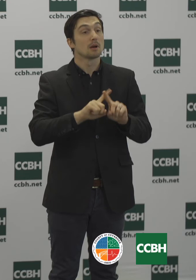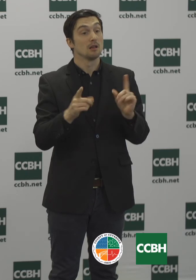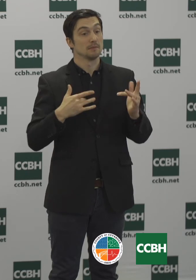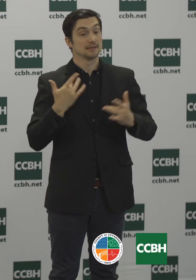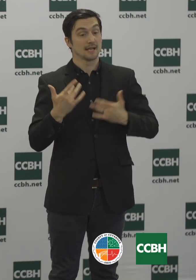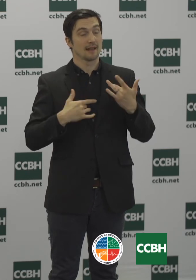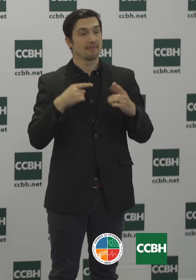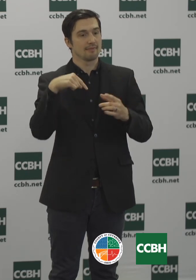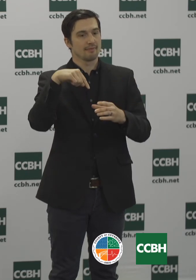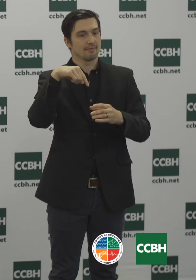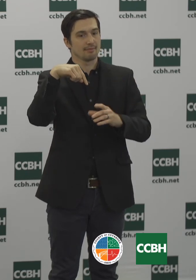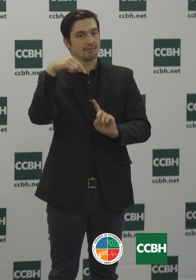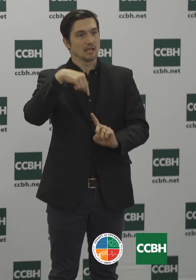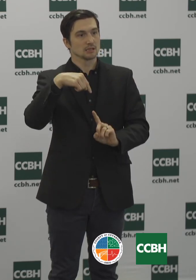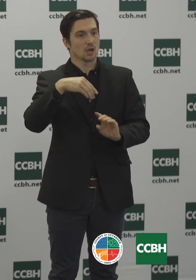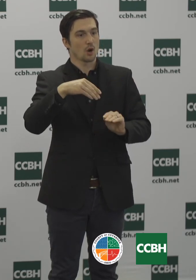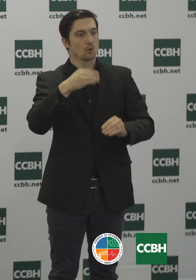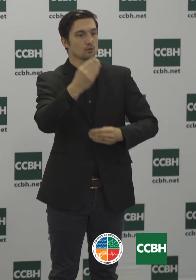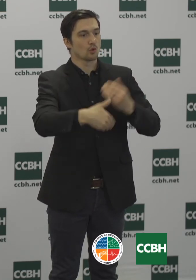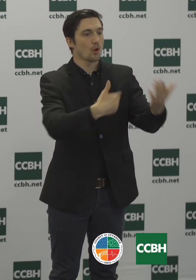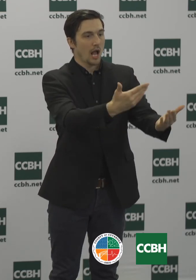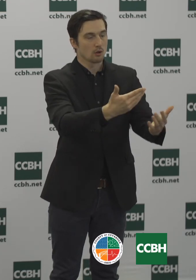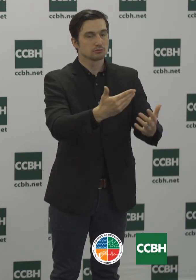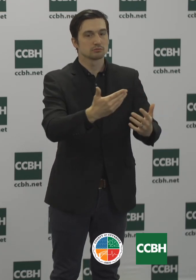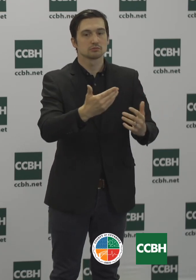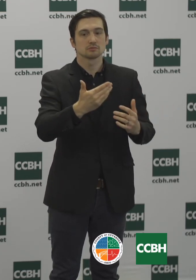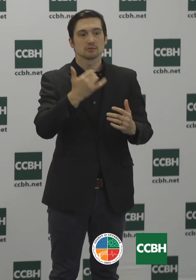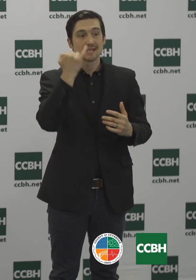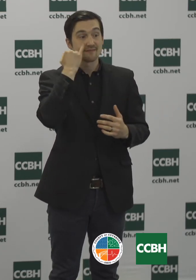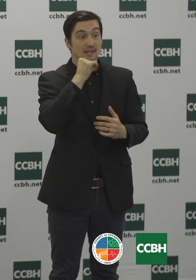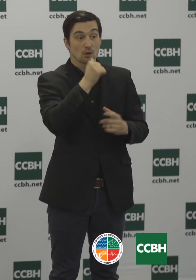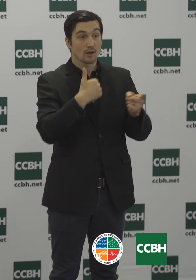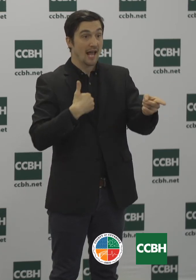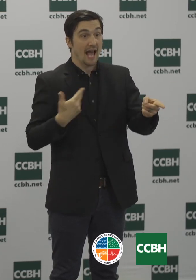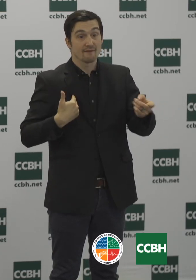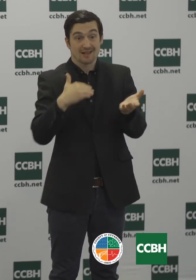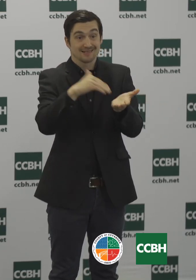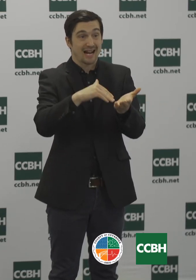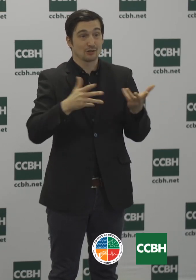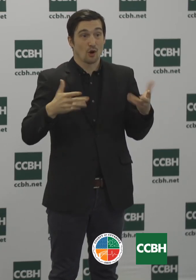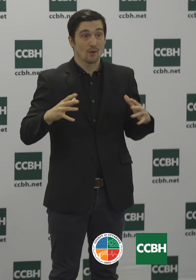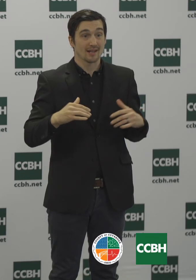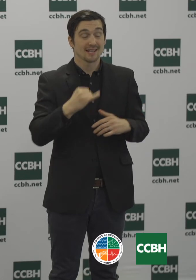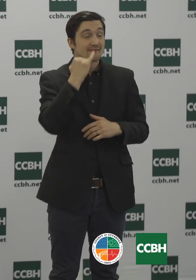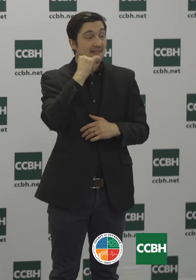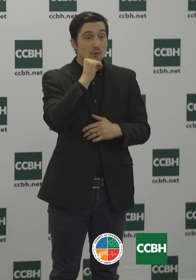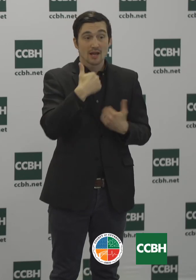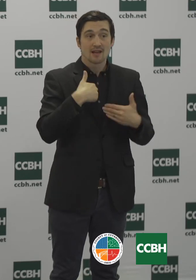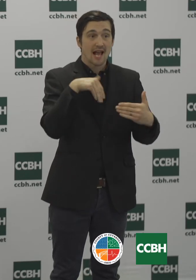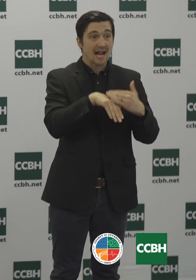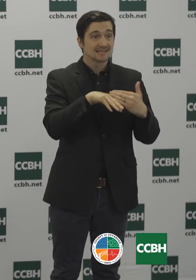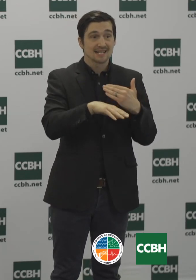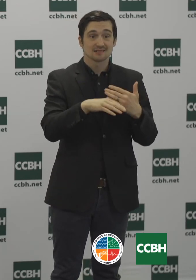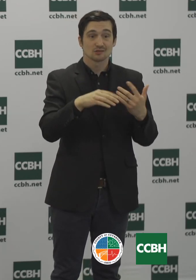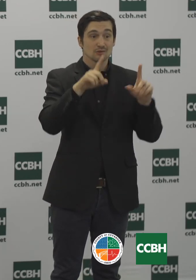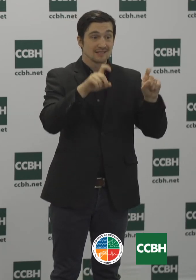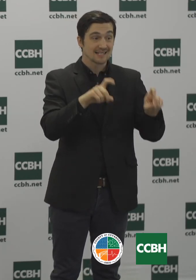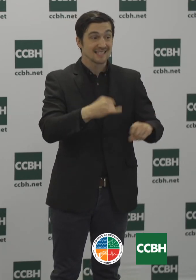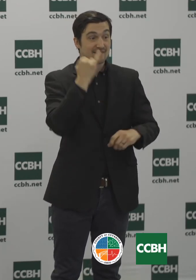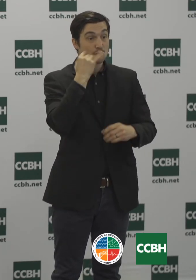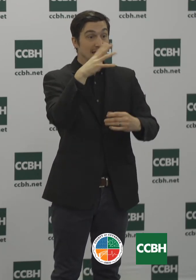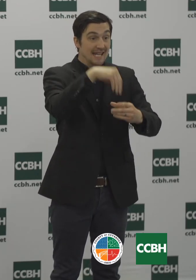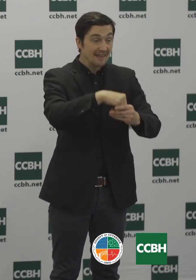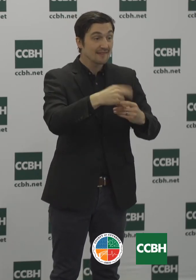this rollout to really start reaching folks that don't have a primary care provider, that have not had access to testing, that are in these high-risk